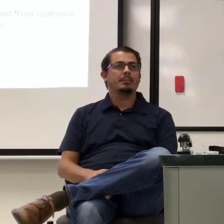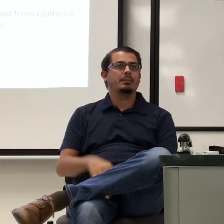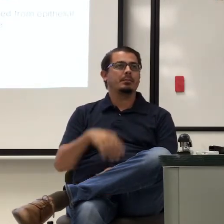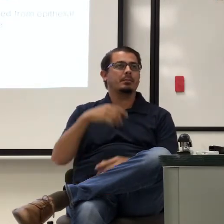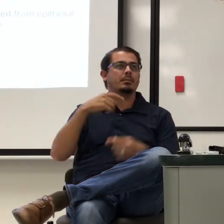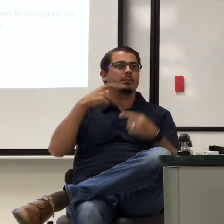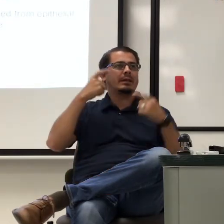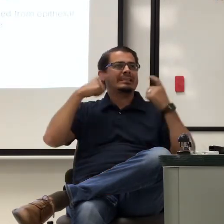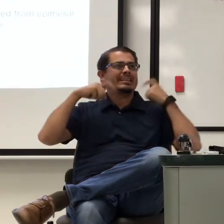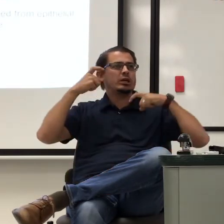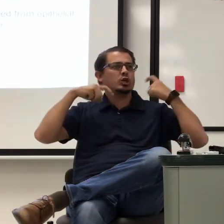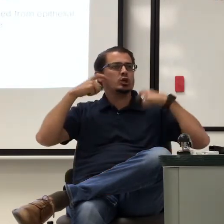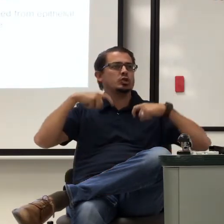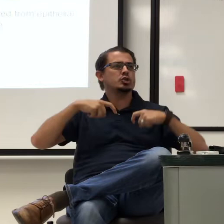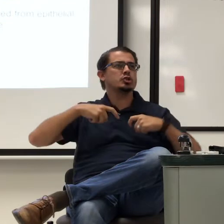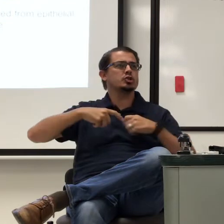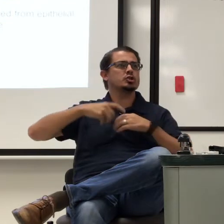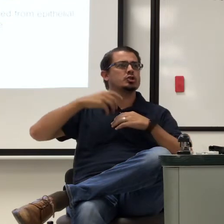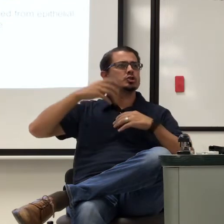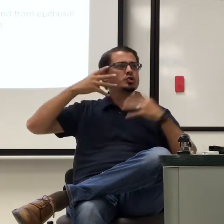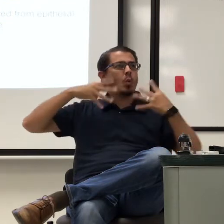tears, sweat,